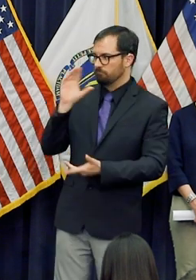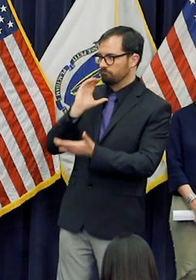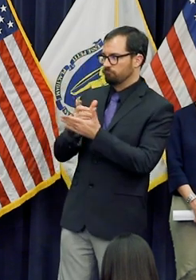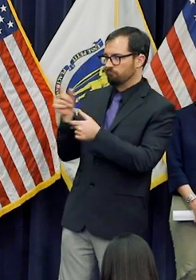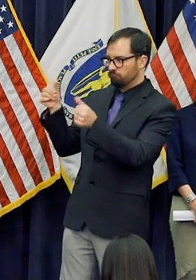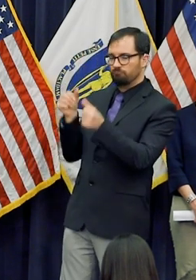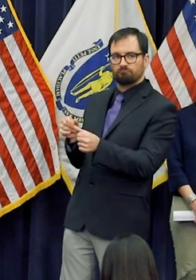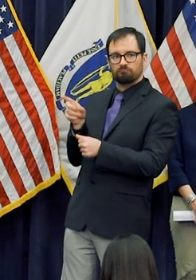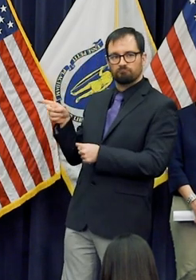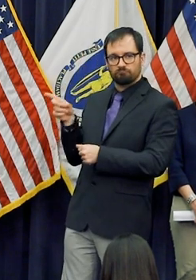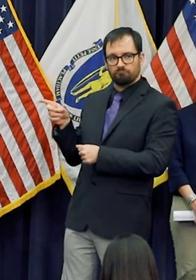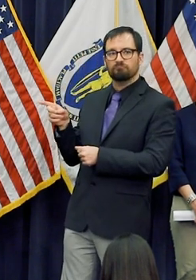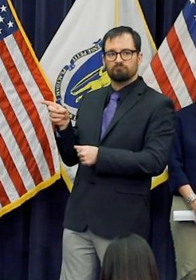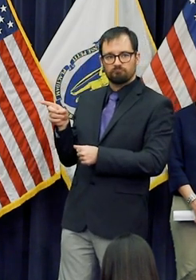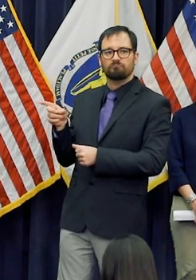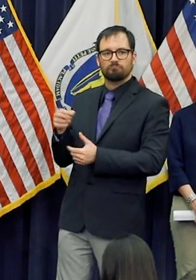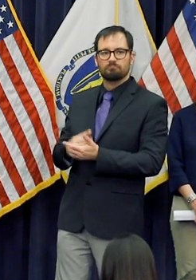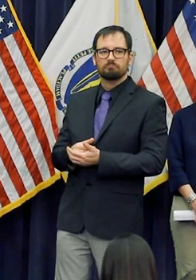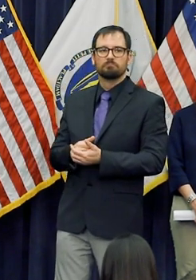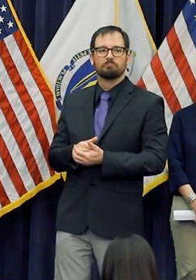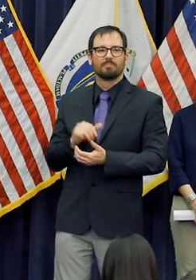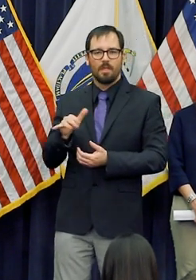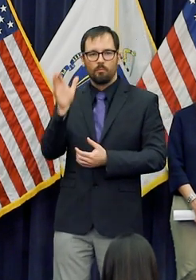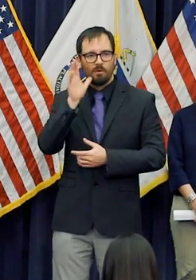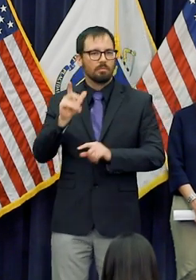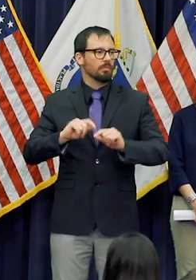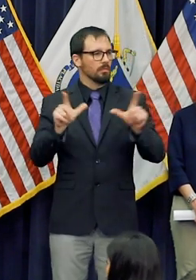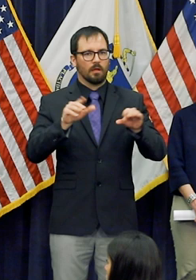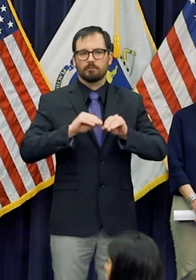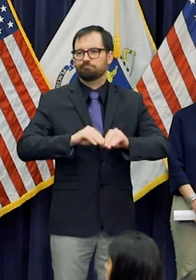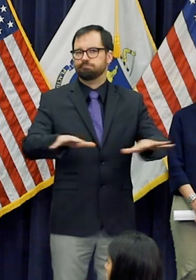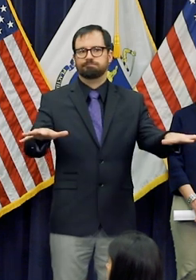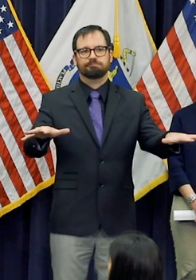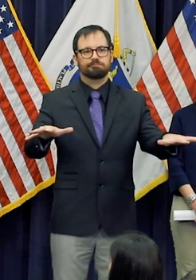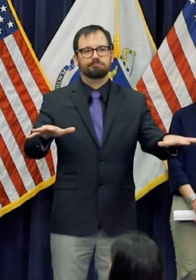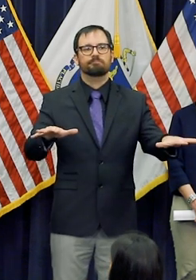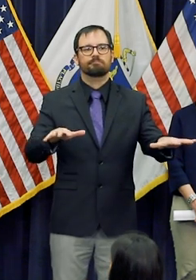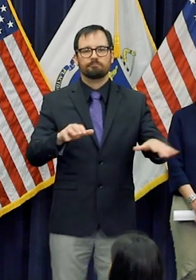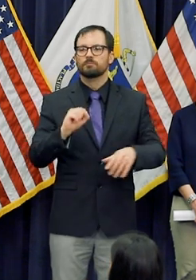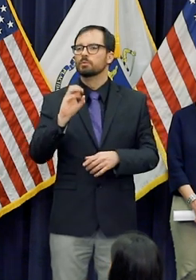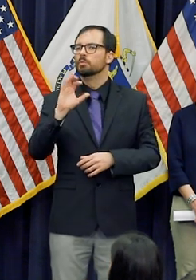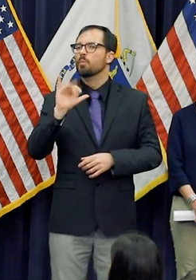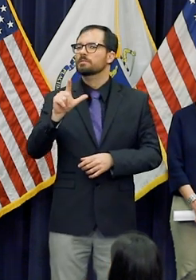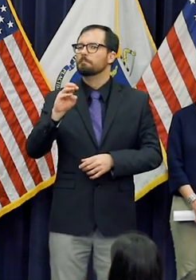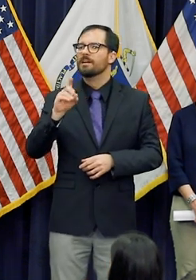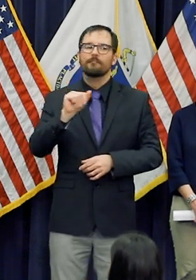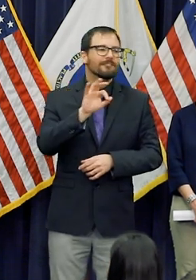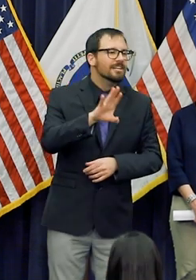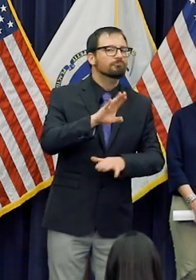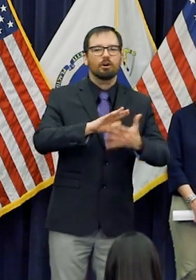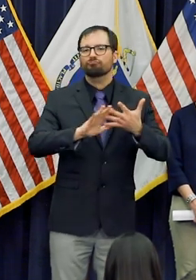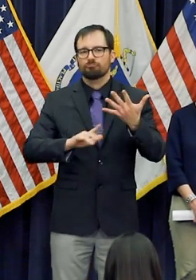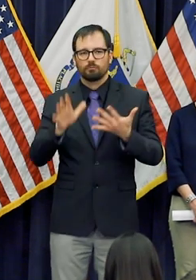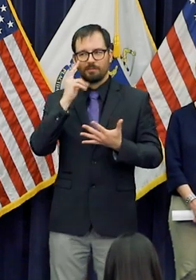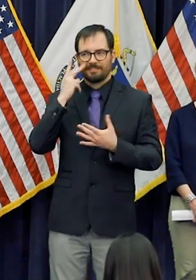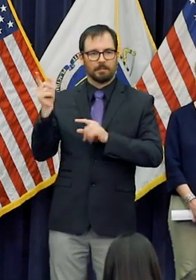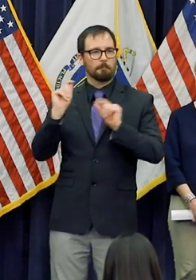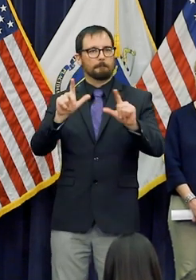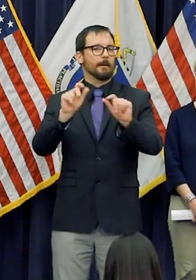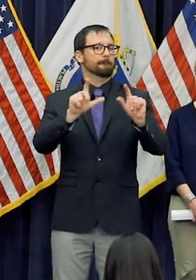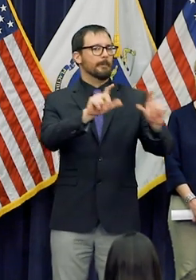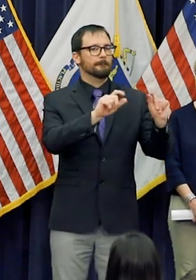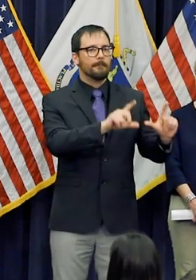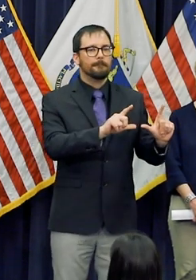will be sharing this graphic widely, including on social media, with our partners at the local boards of health, and